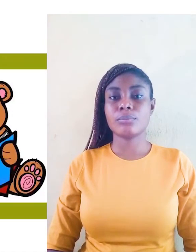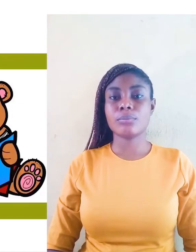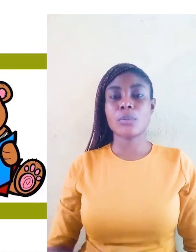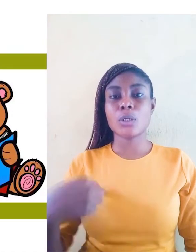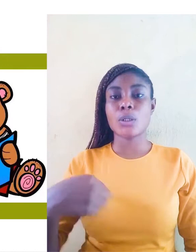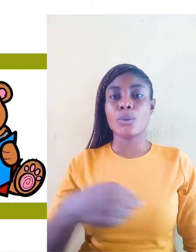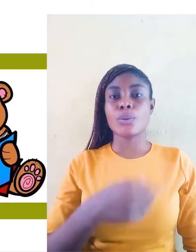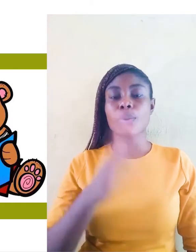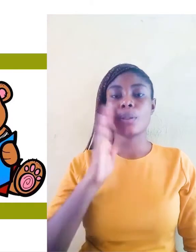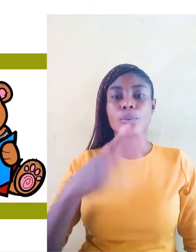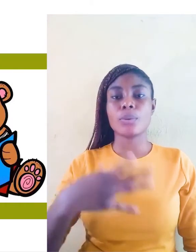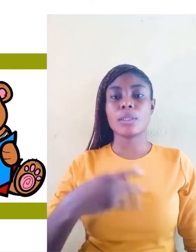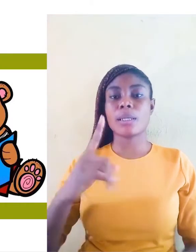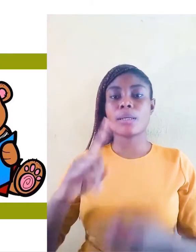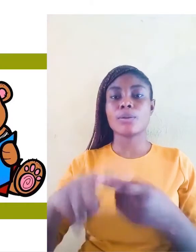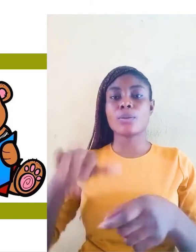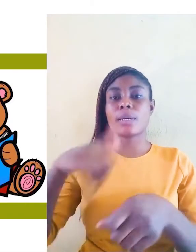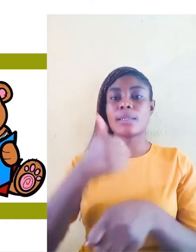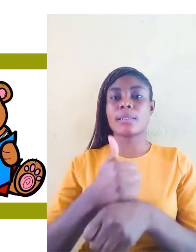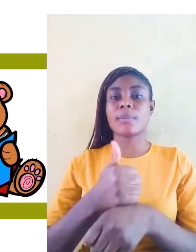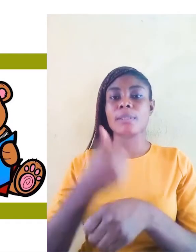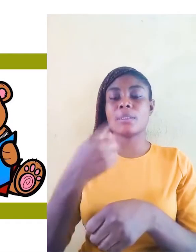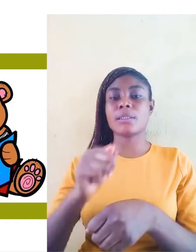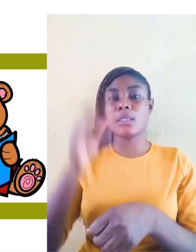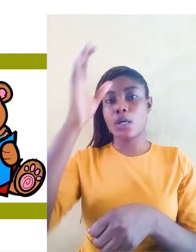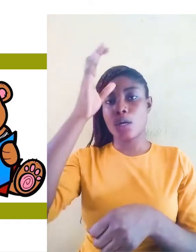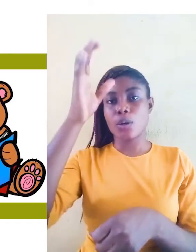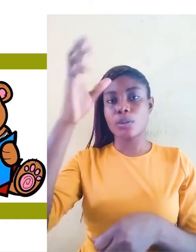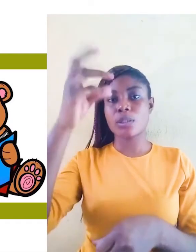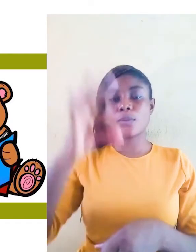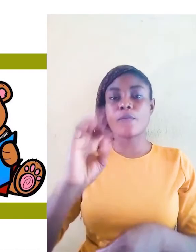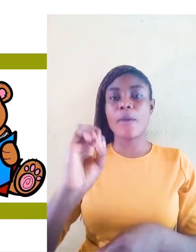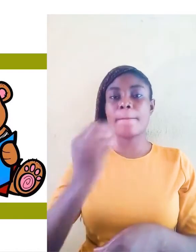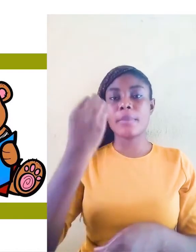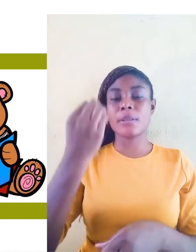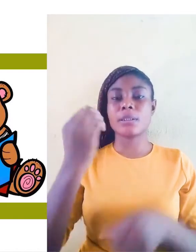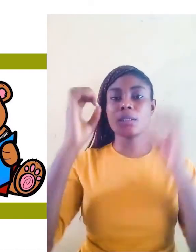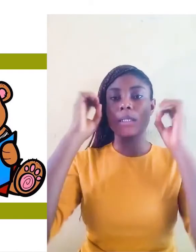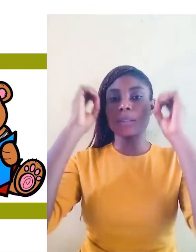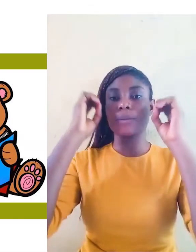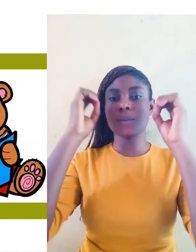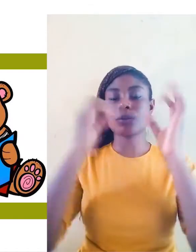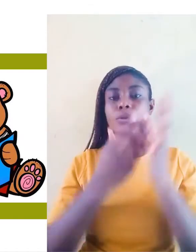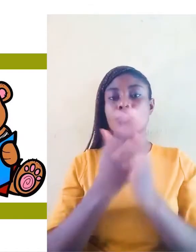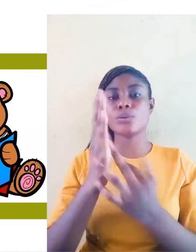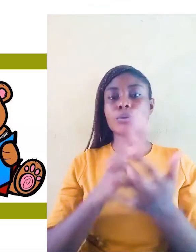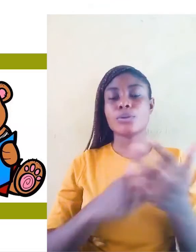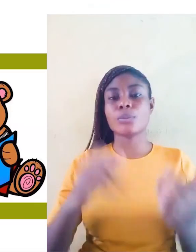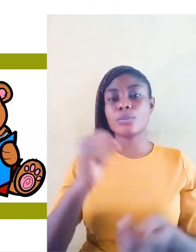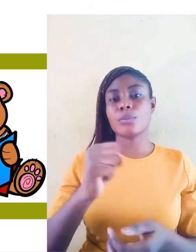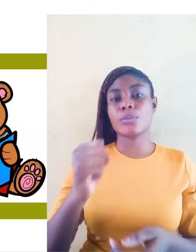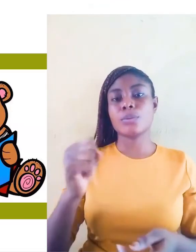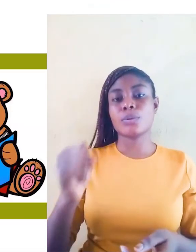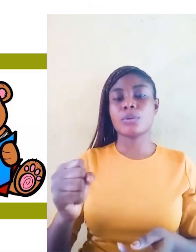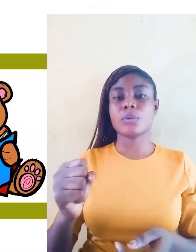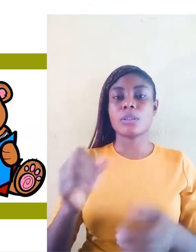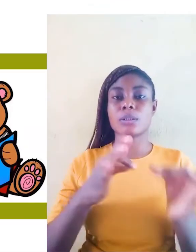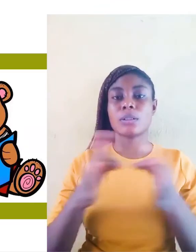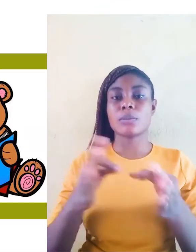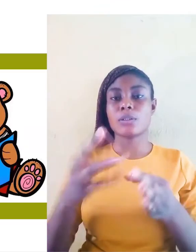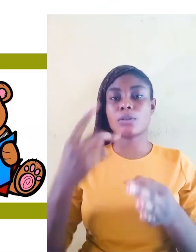We would like to establish the concept of emergent literacy by looking at some scholars' definition of emergent